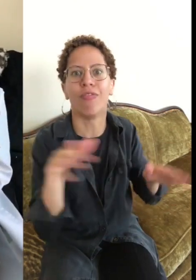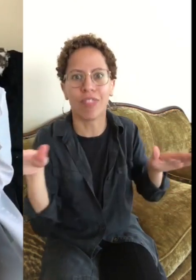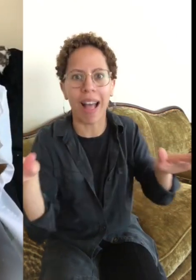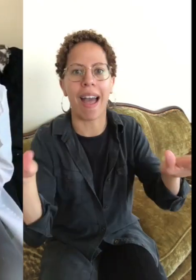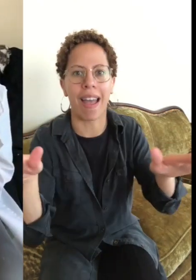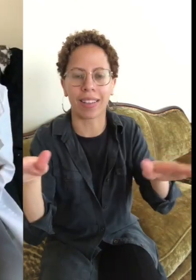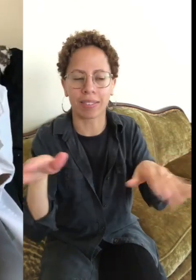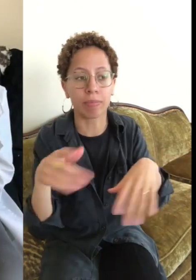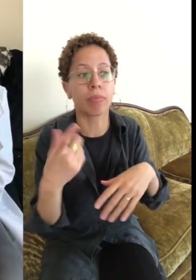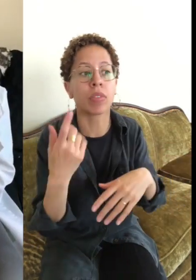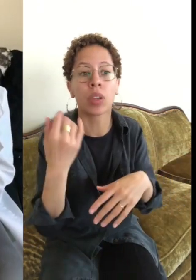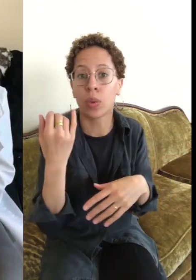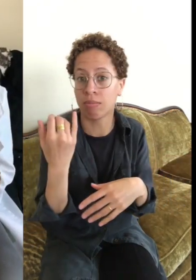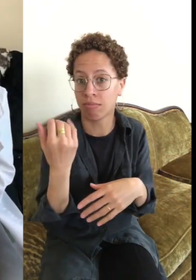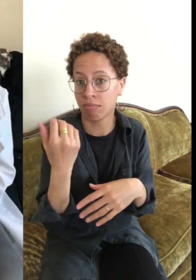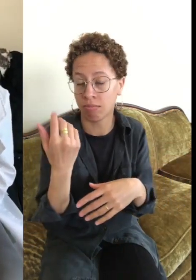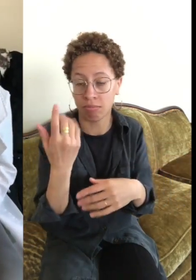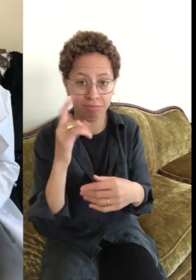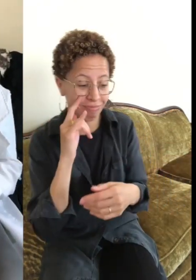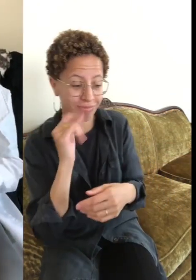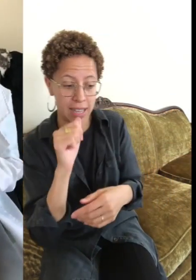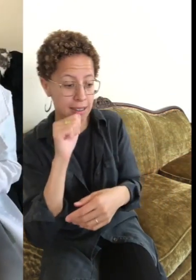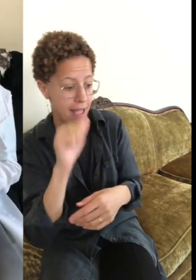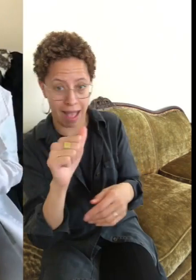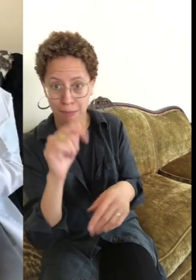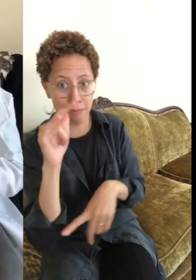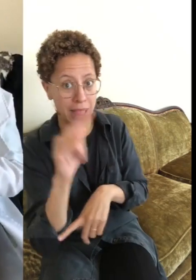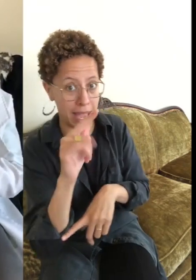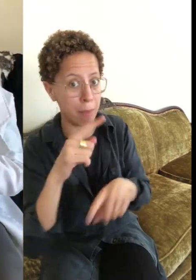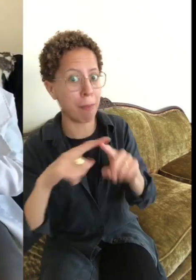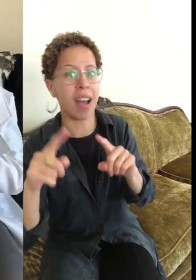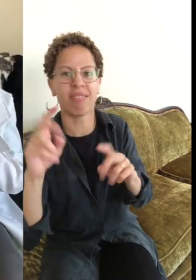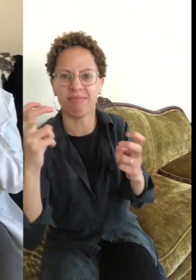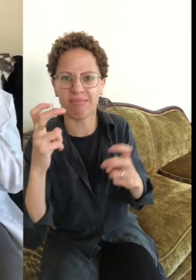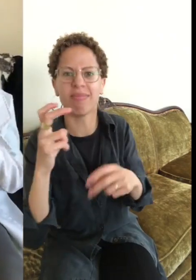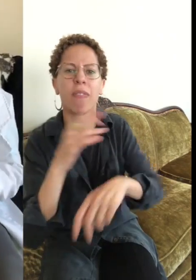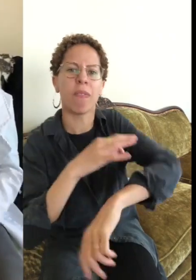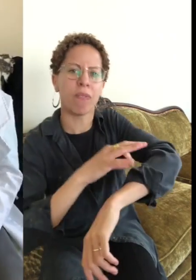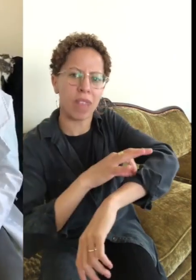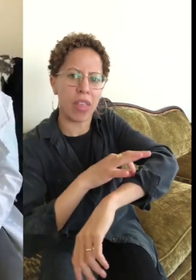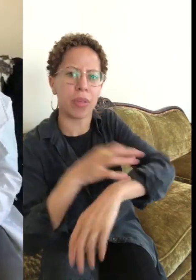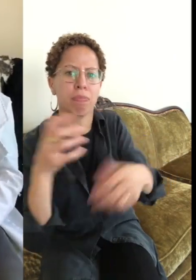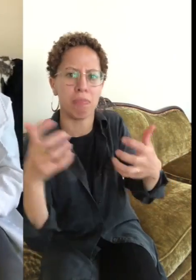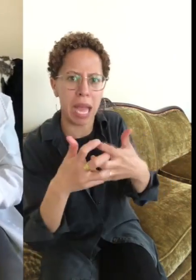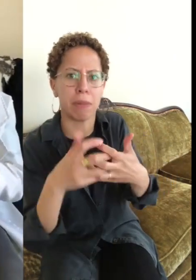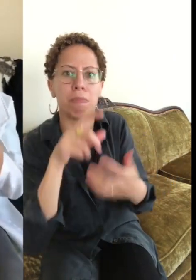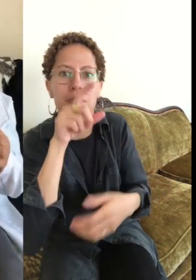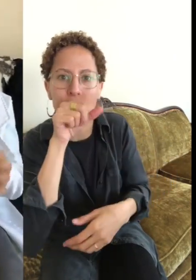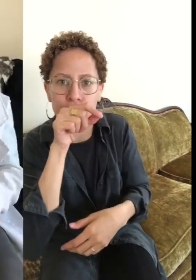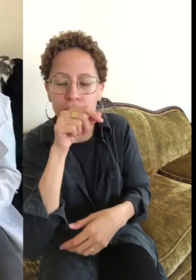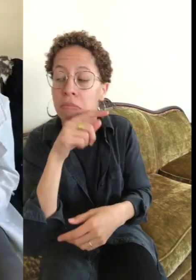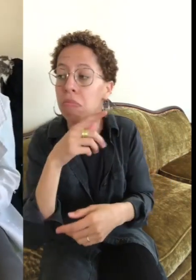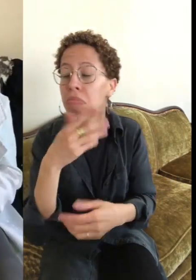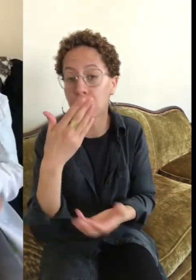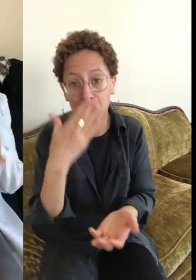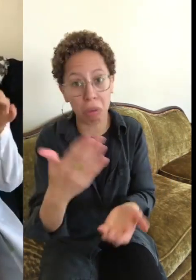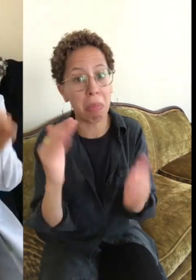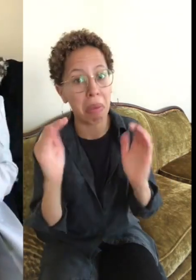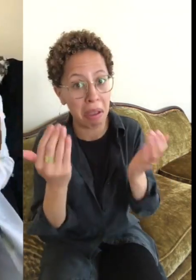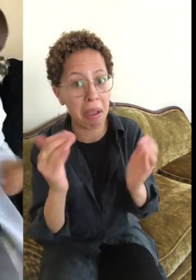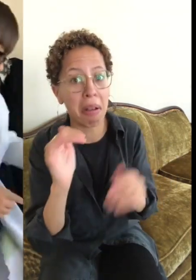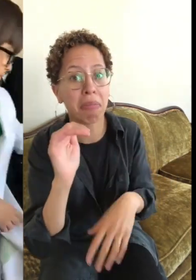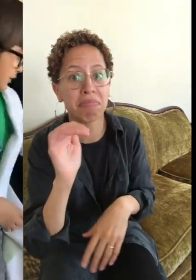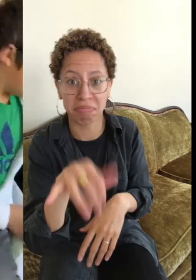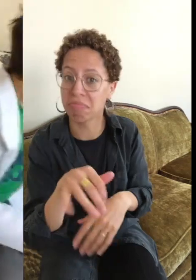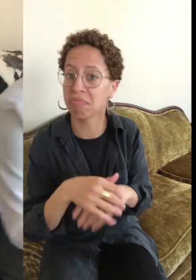of wings of a plane, it's... Feathers of a bird. Yeah, that's a pretty good comparison. Really good.